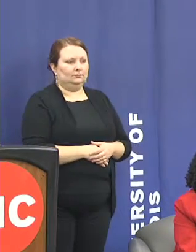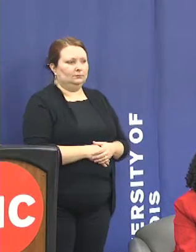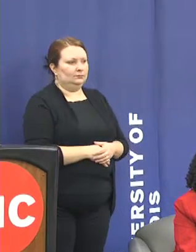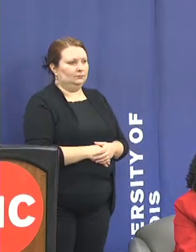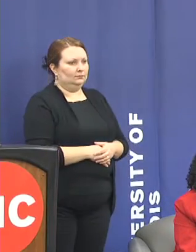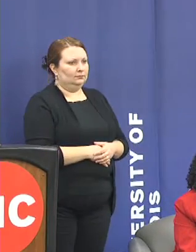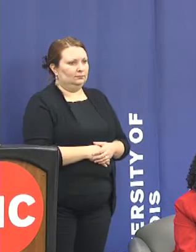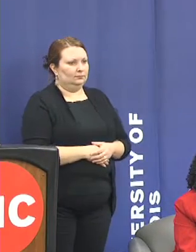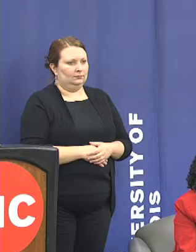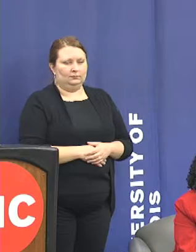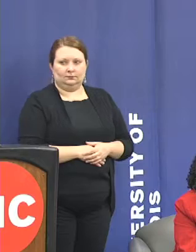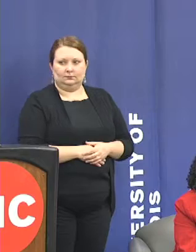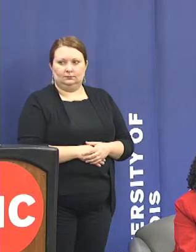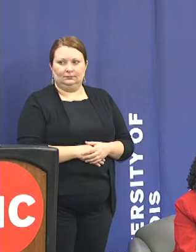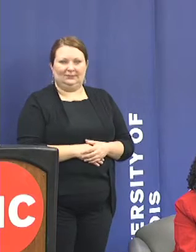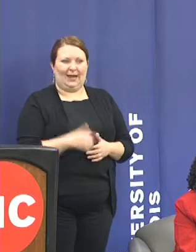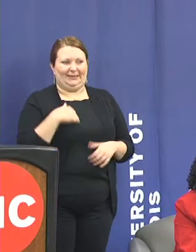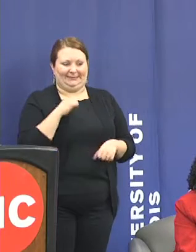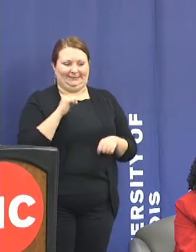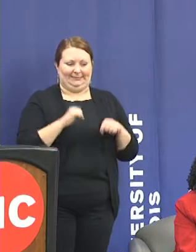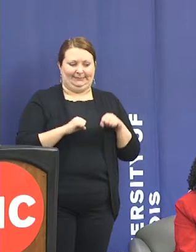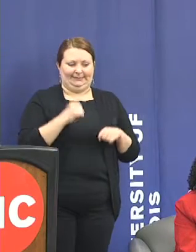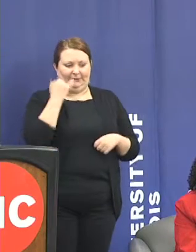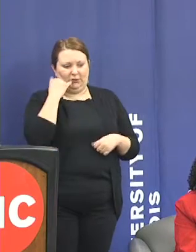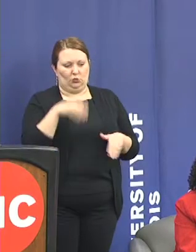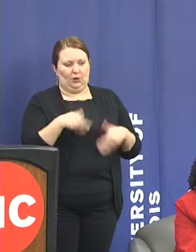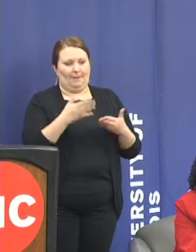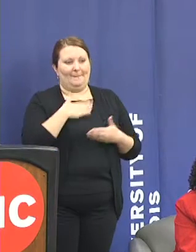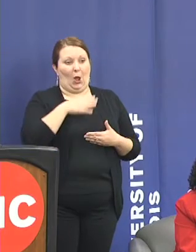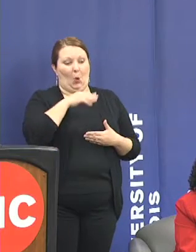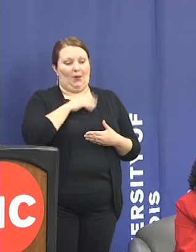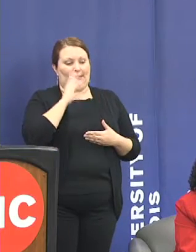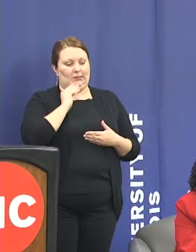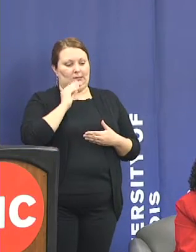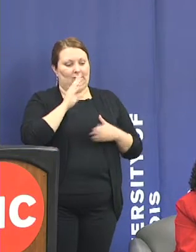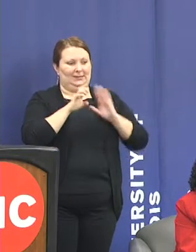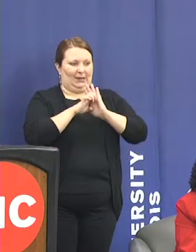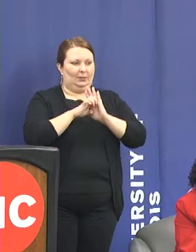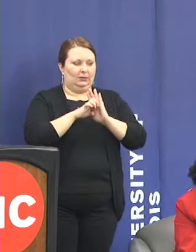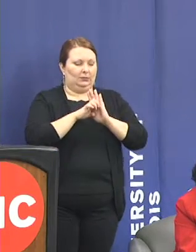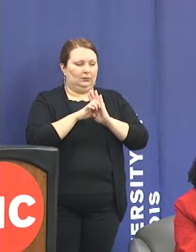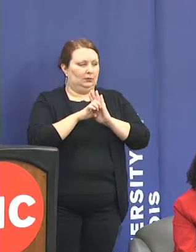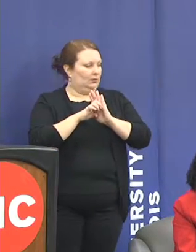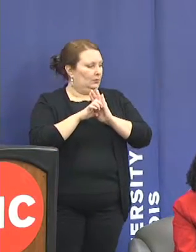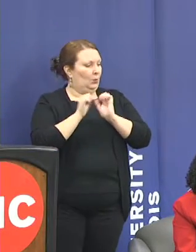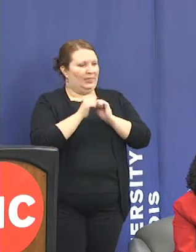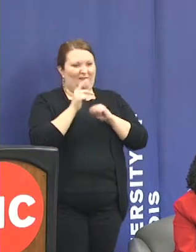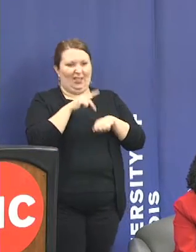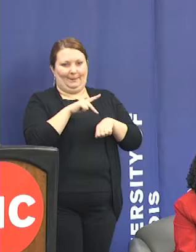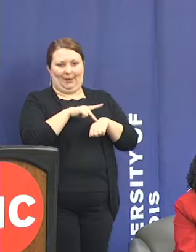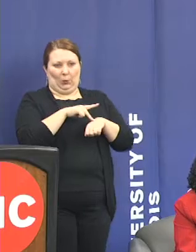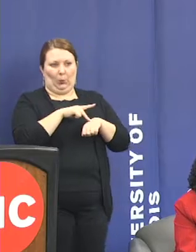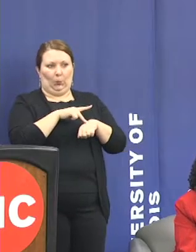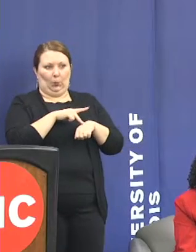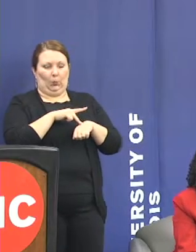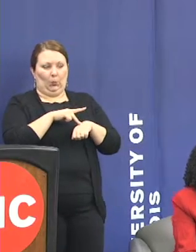Because I've been, you know, I hesitated bringing up my own example, but I'm taking your cue in terms of the Filipino